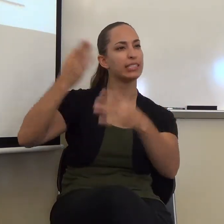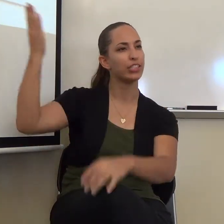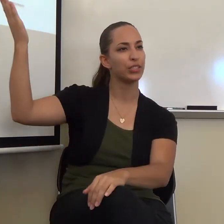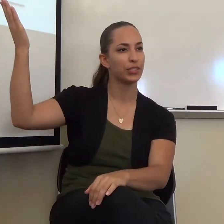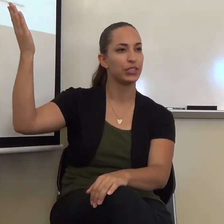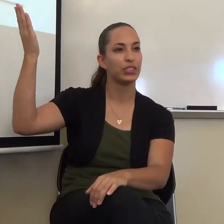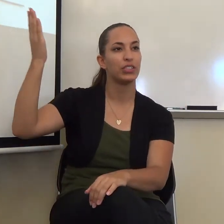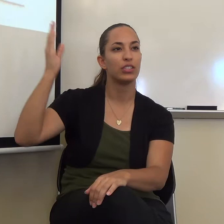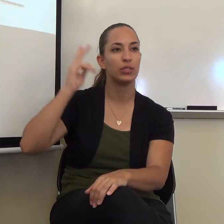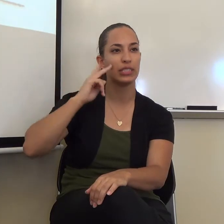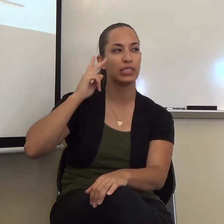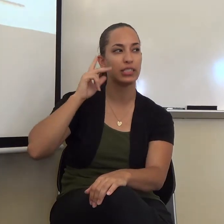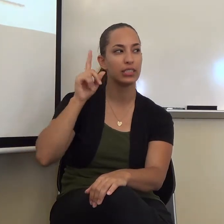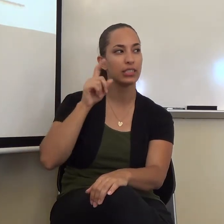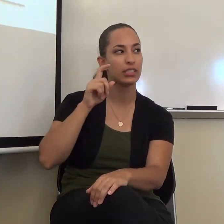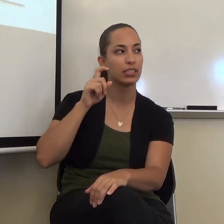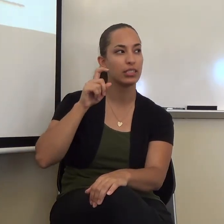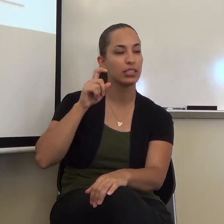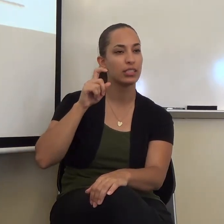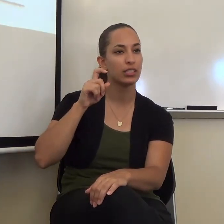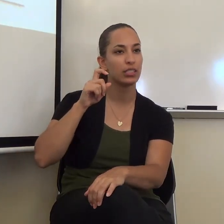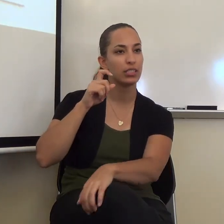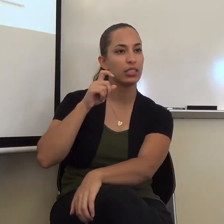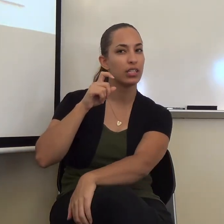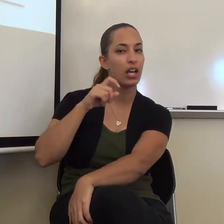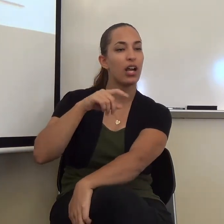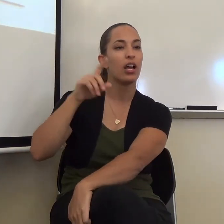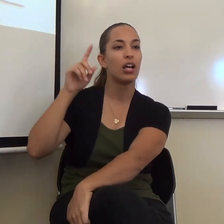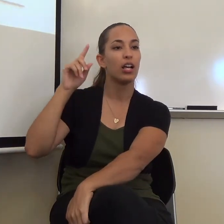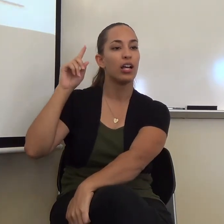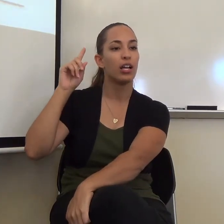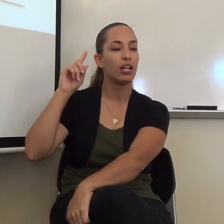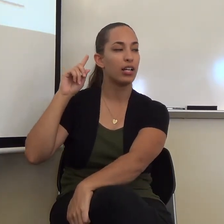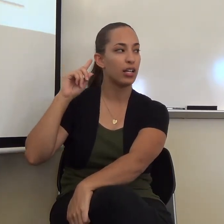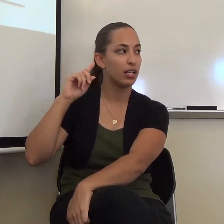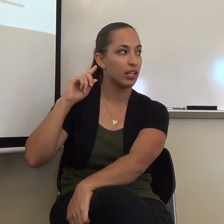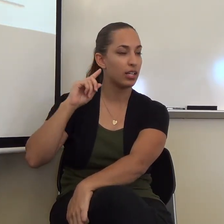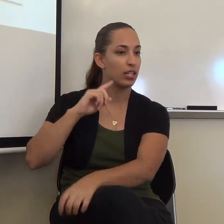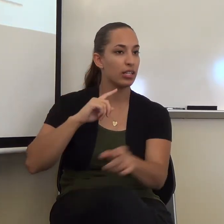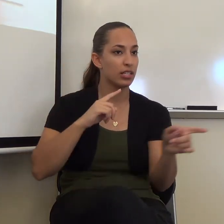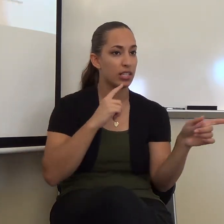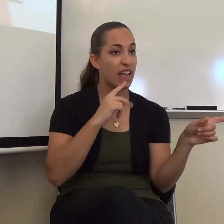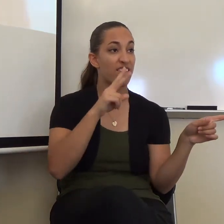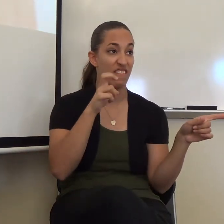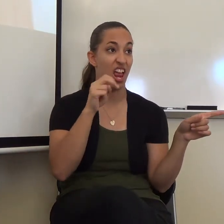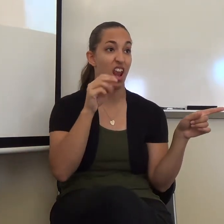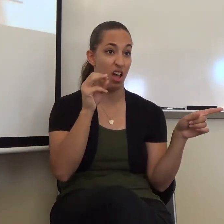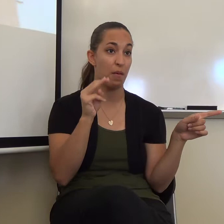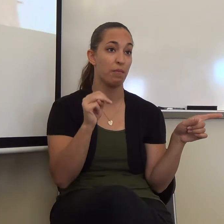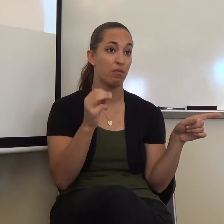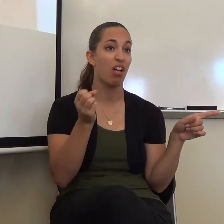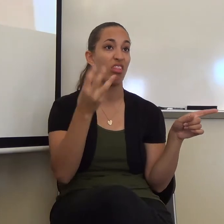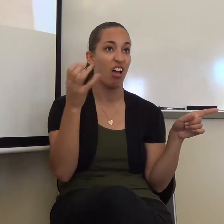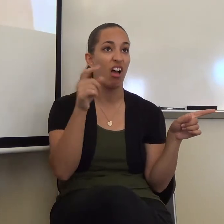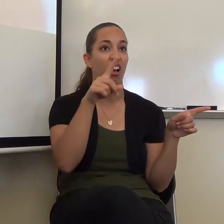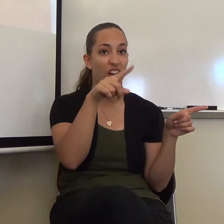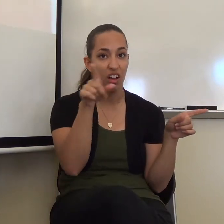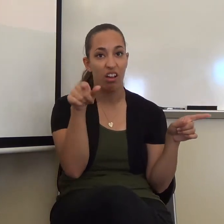many? Venom comes up a lot. Okay, yeah. So you have, you have this,